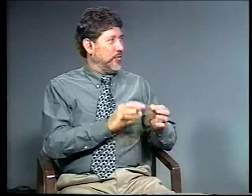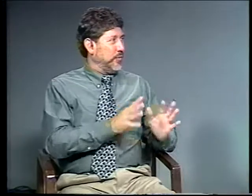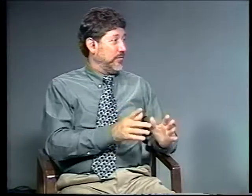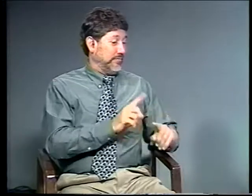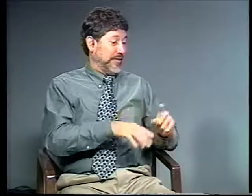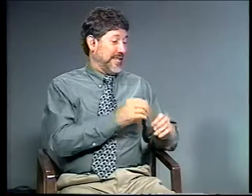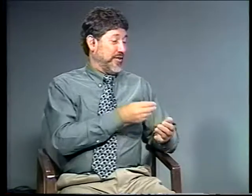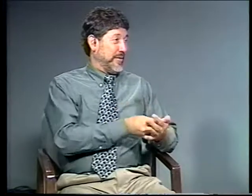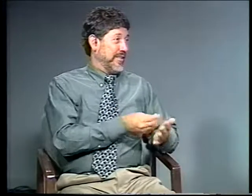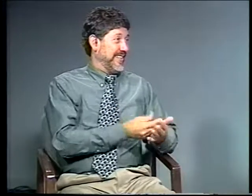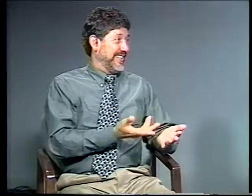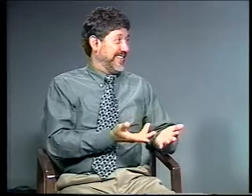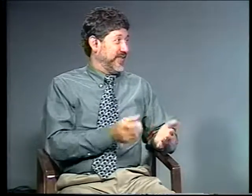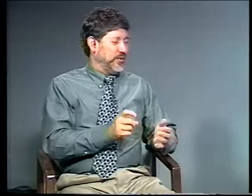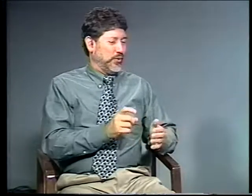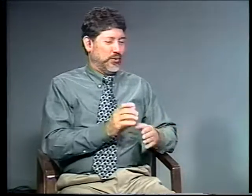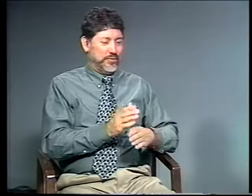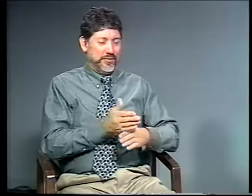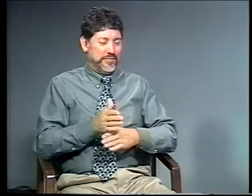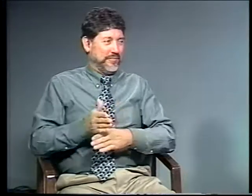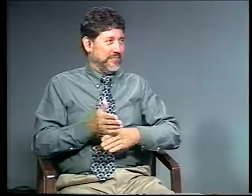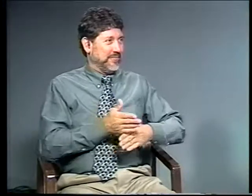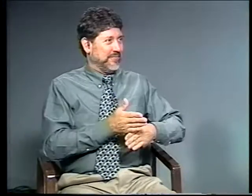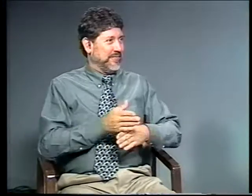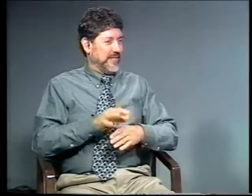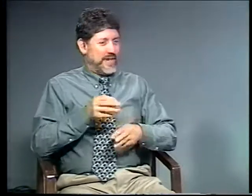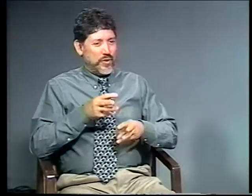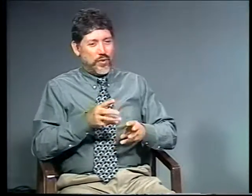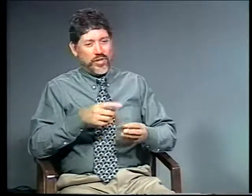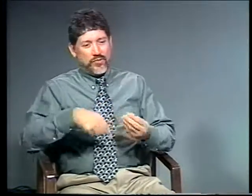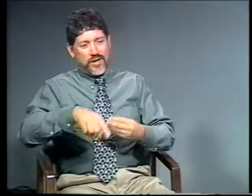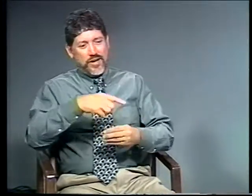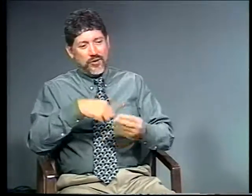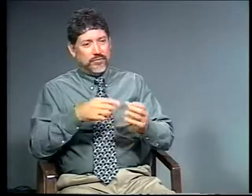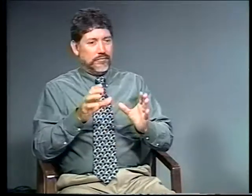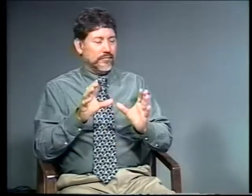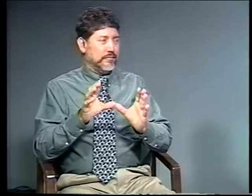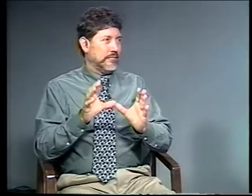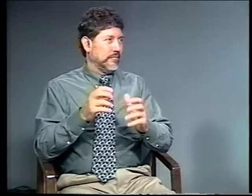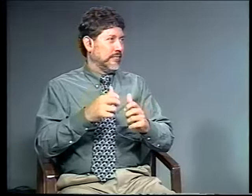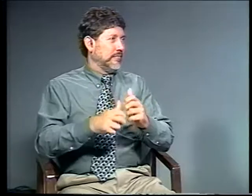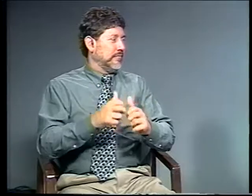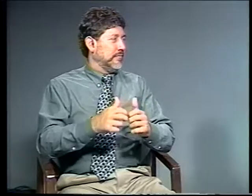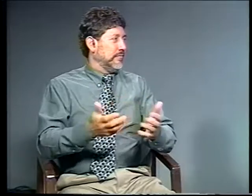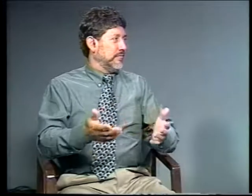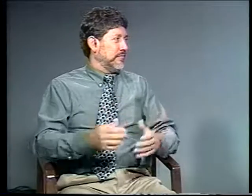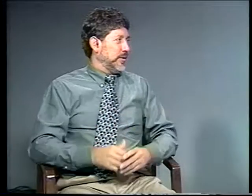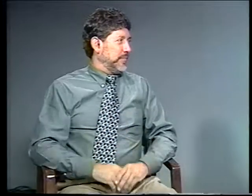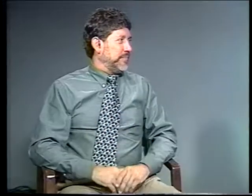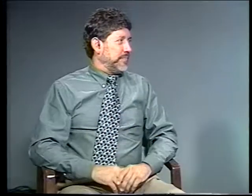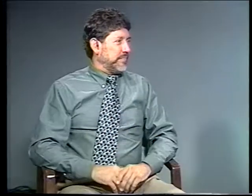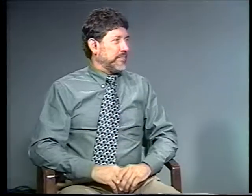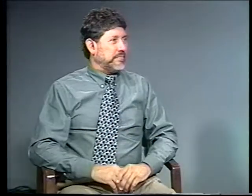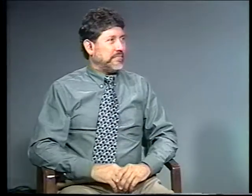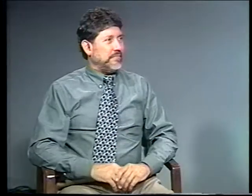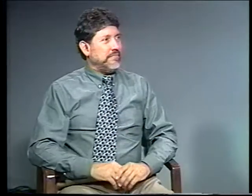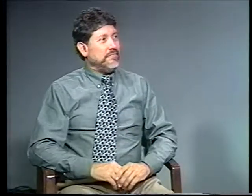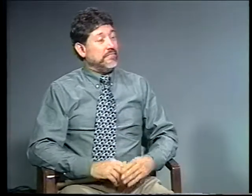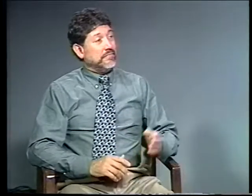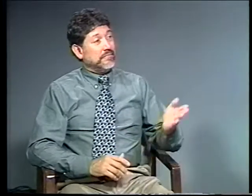can't. And the interpreter that can't do the job gets paid, and those that can don't. So there are those issues with